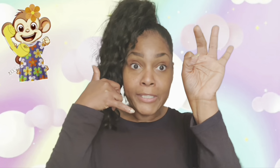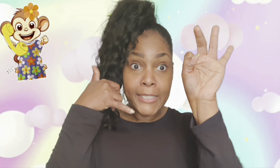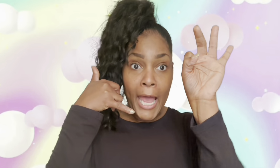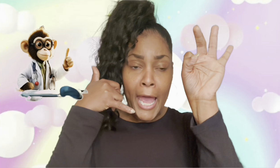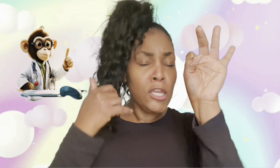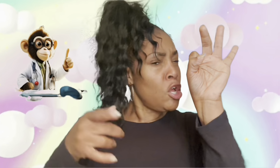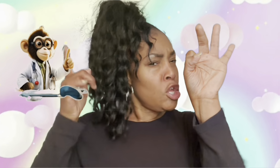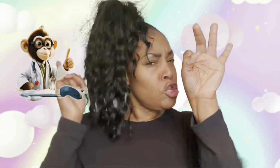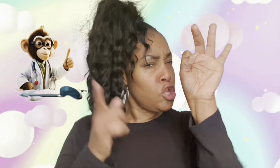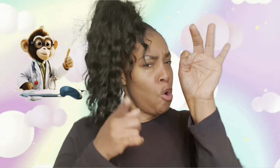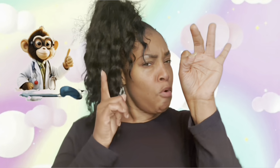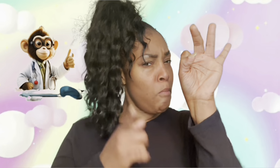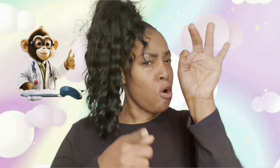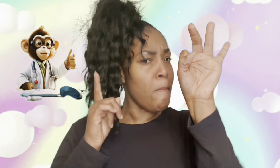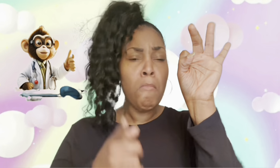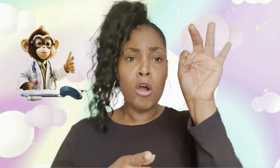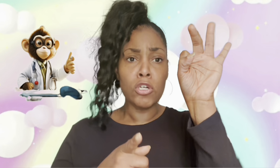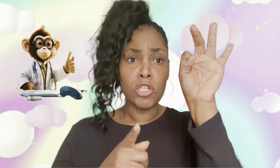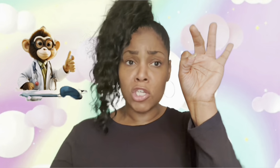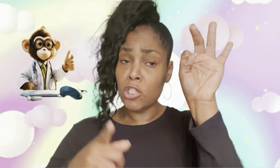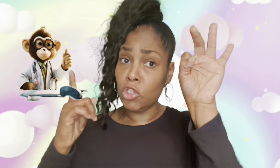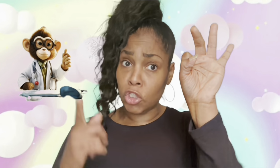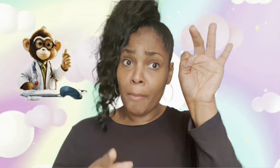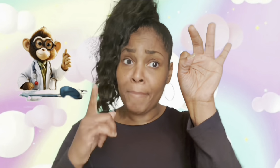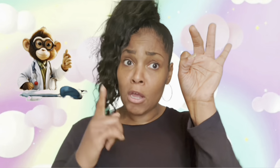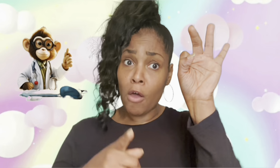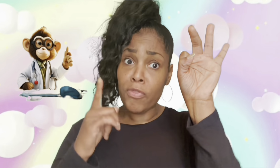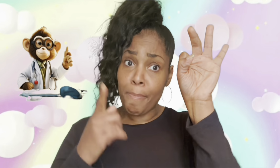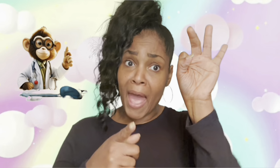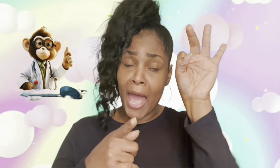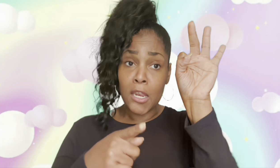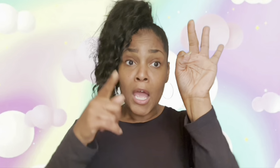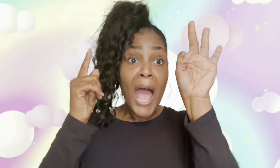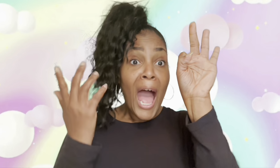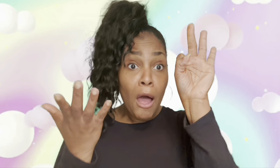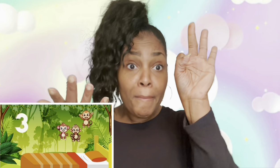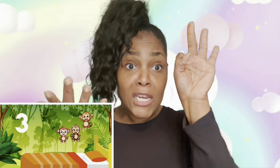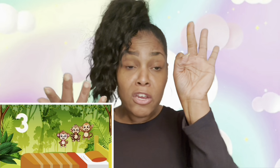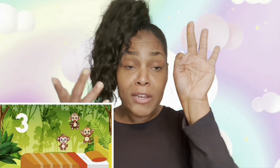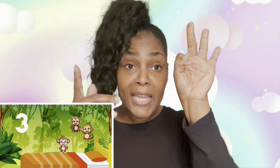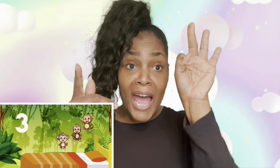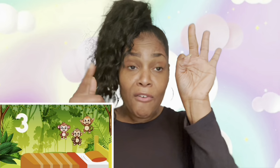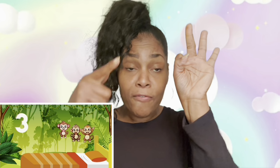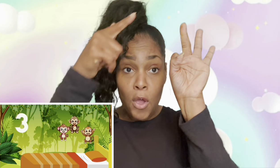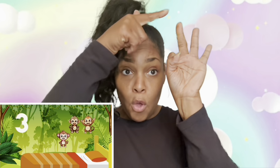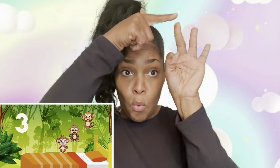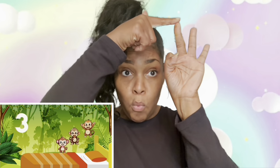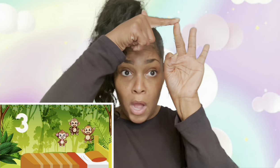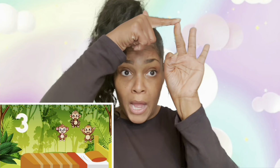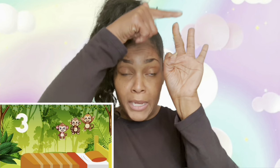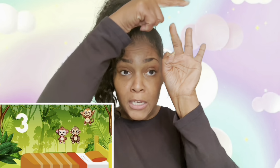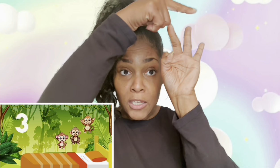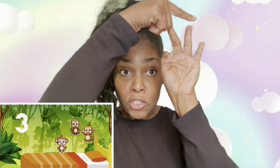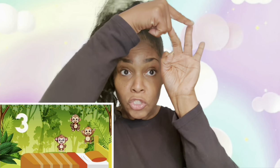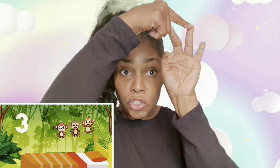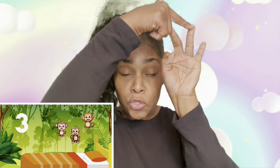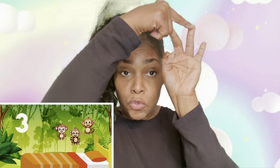doctor said, no more monkeys jumping on the bed. How many are left?